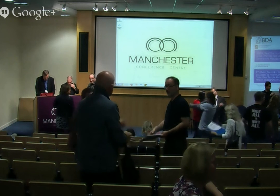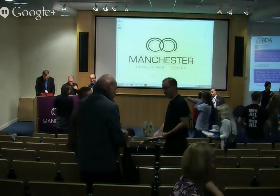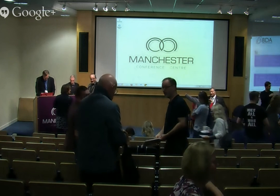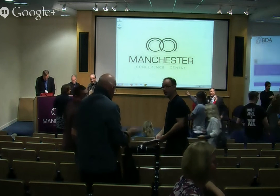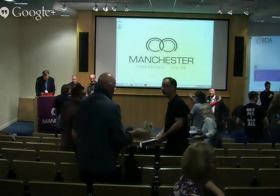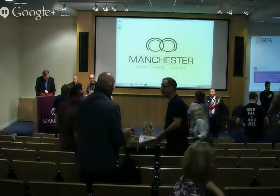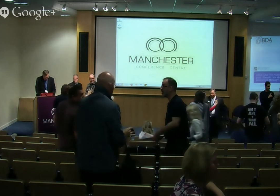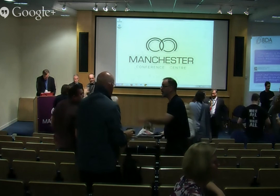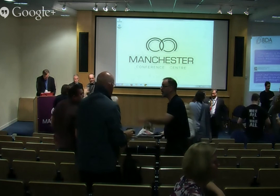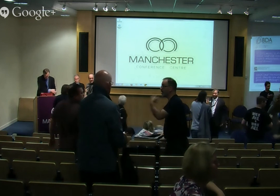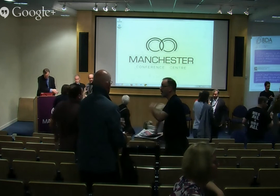Yeah.